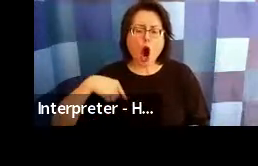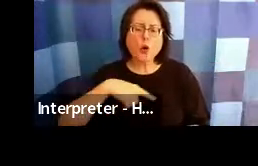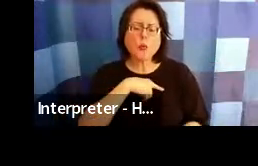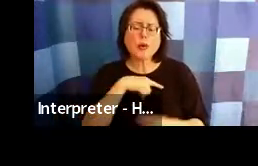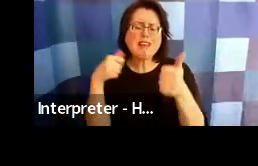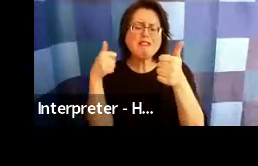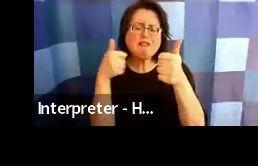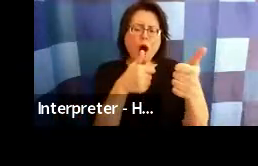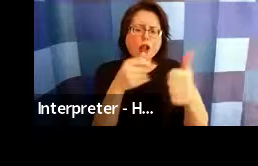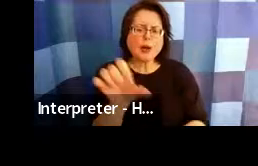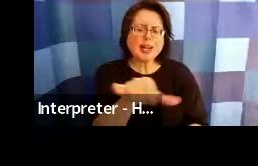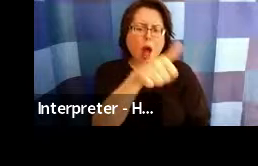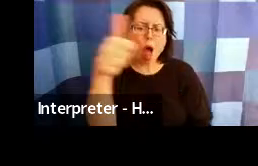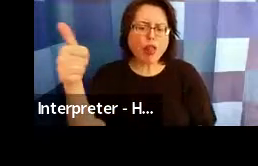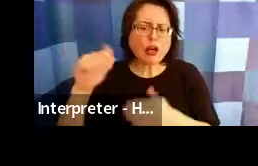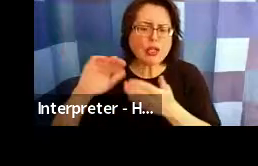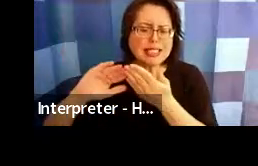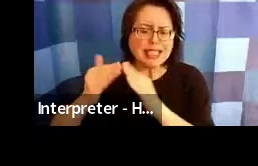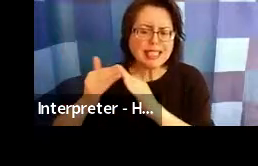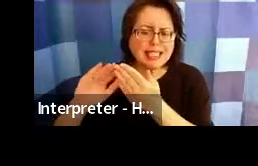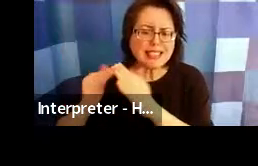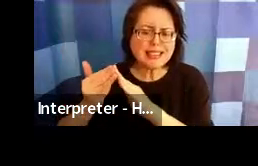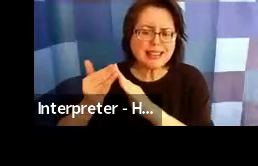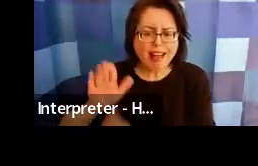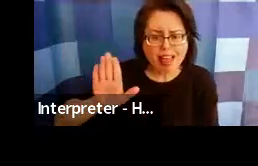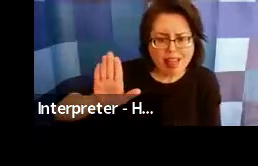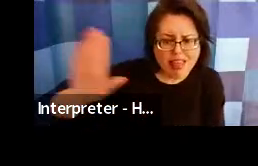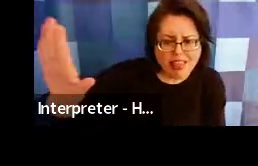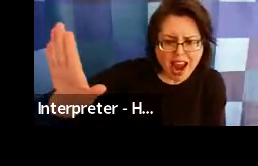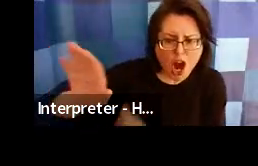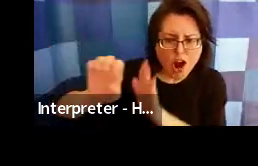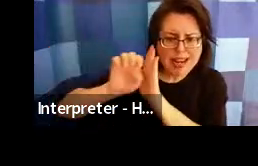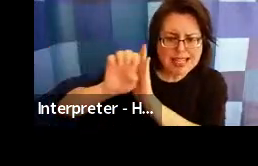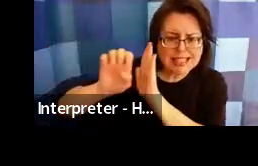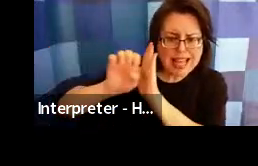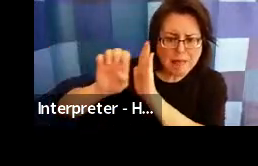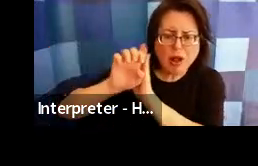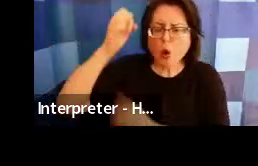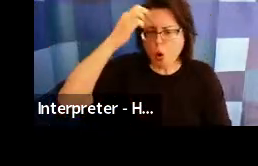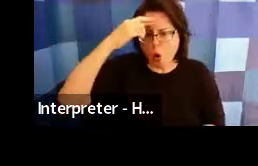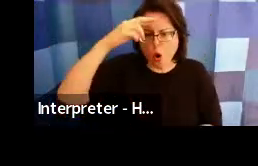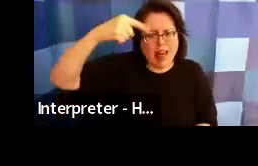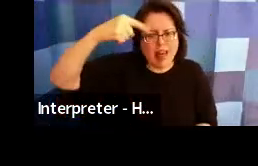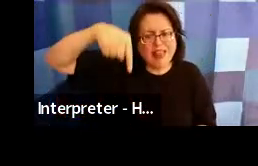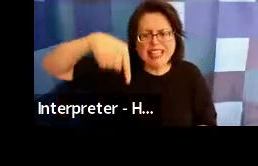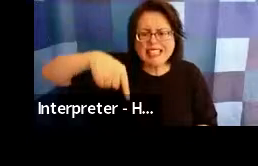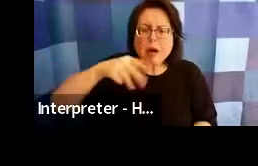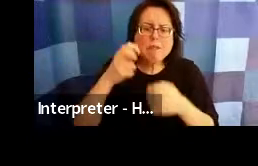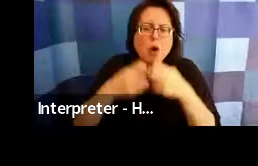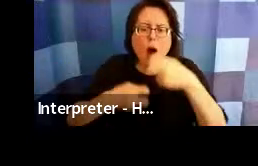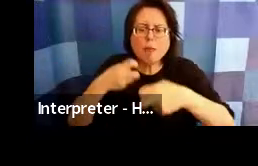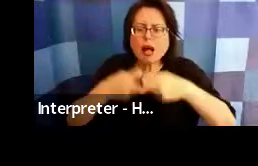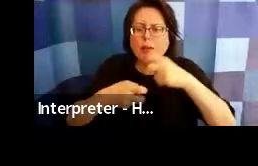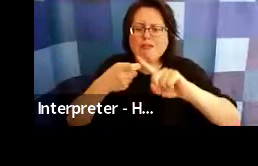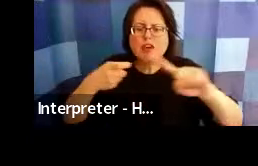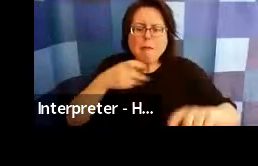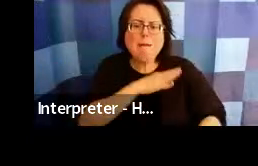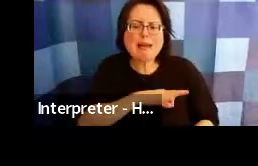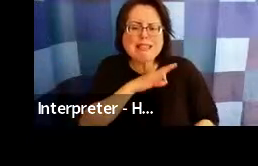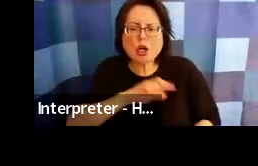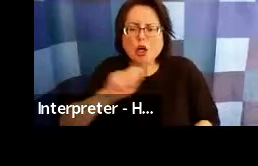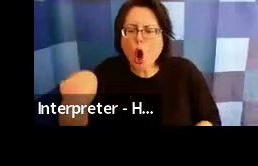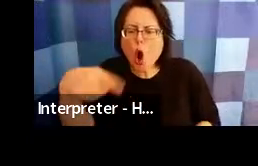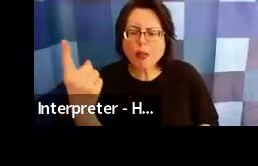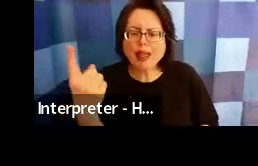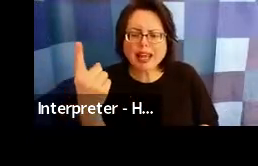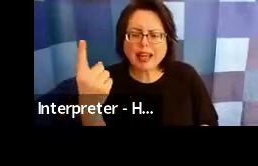what they're planning for this in terms of accessibility, or is this just a Pittsburgh problem? I would say that